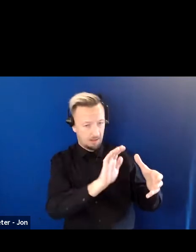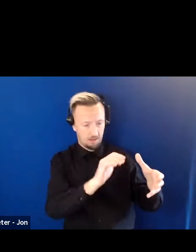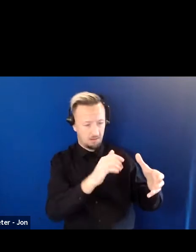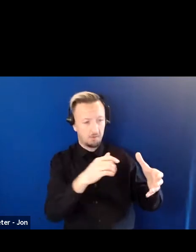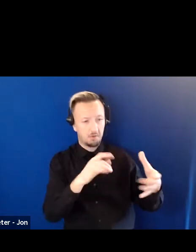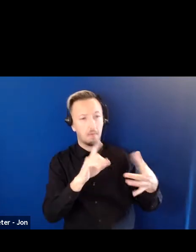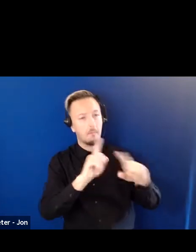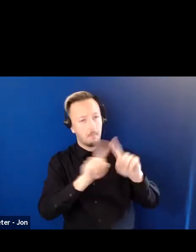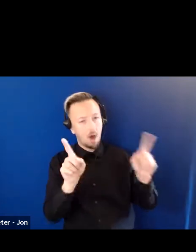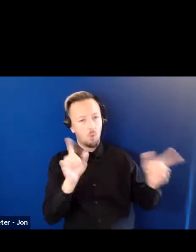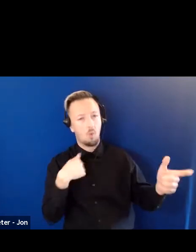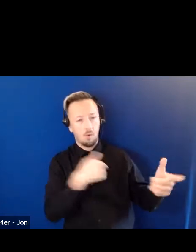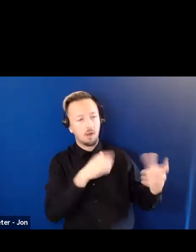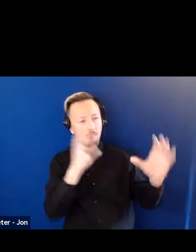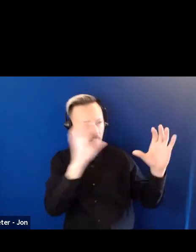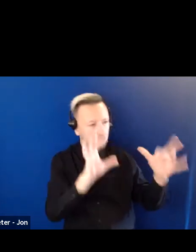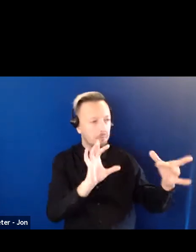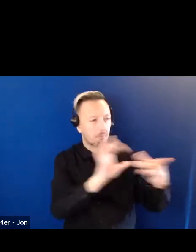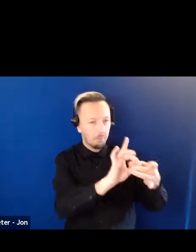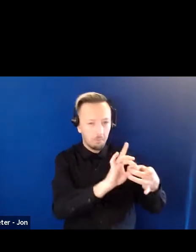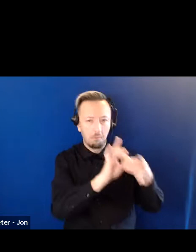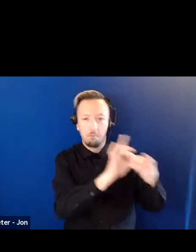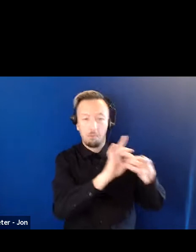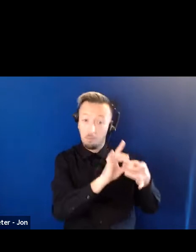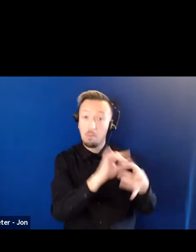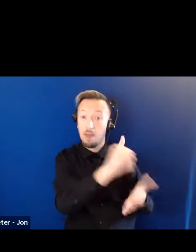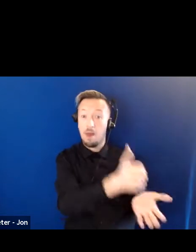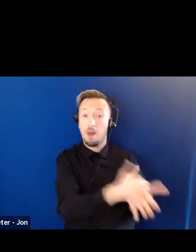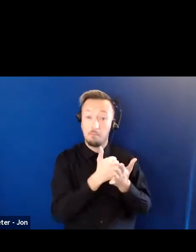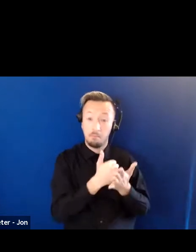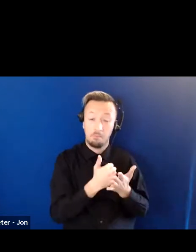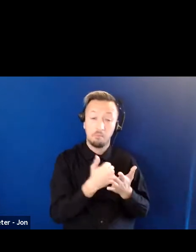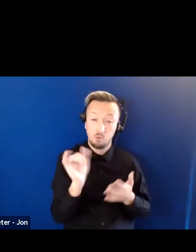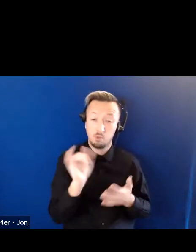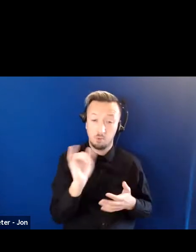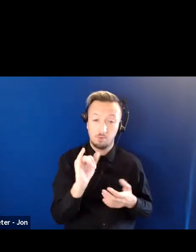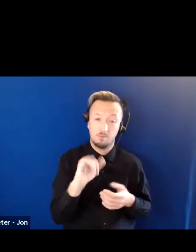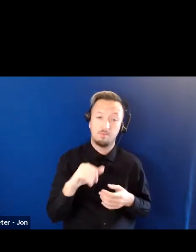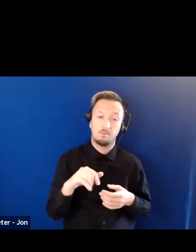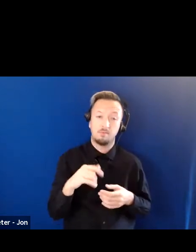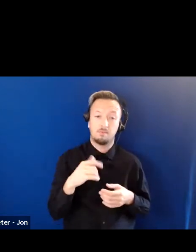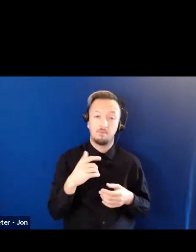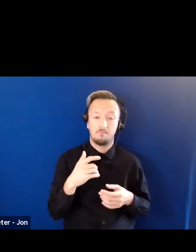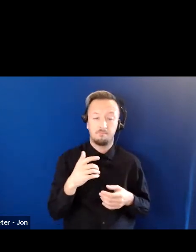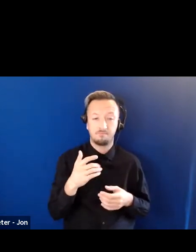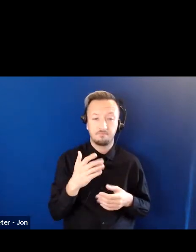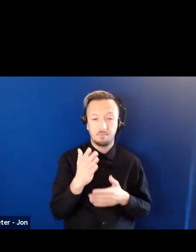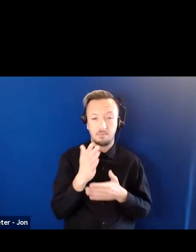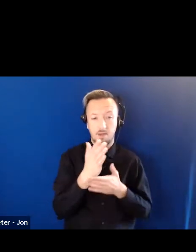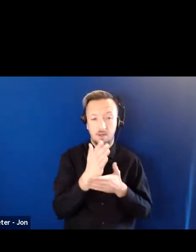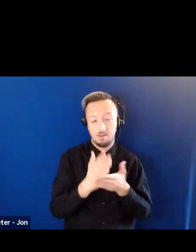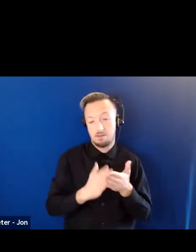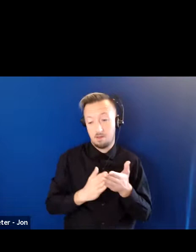as well. We usually look for individuals who may have either direct or indirect relationship with a person